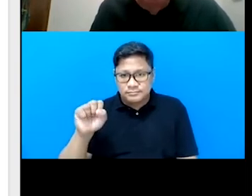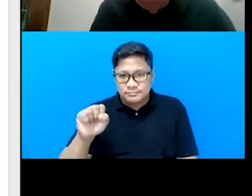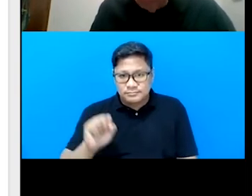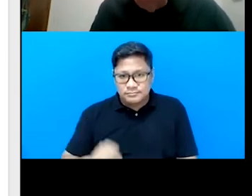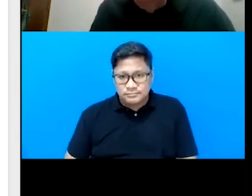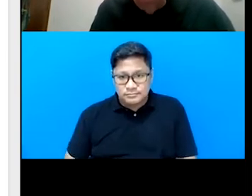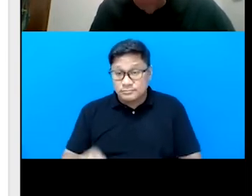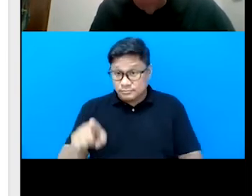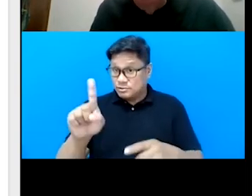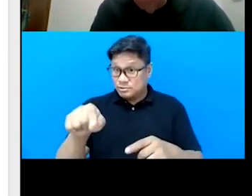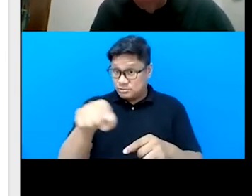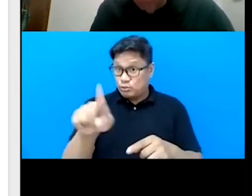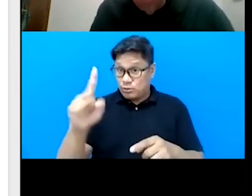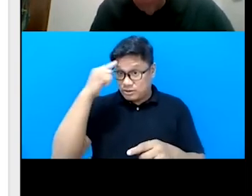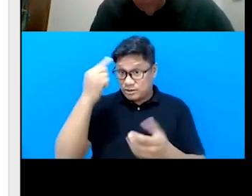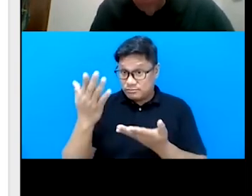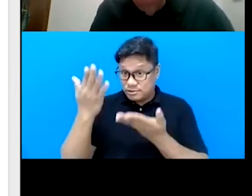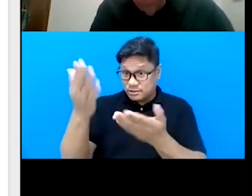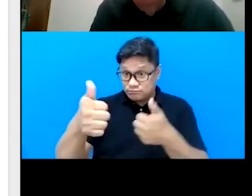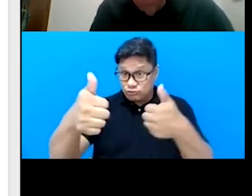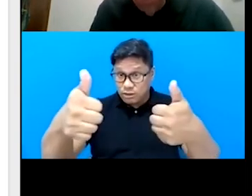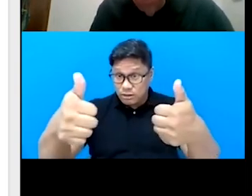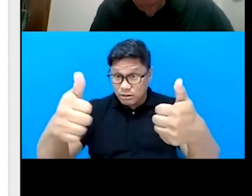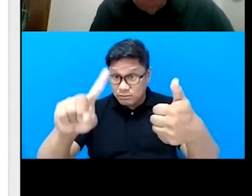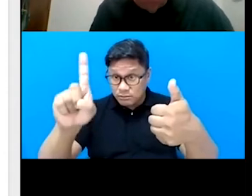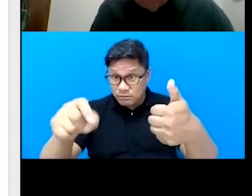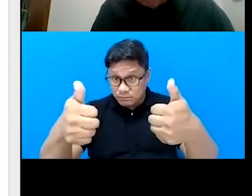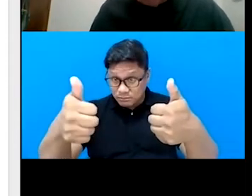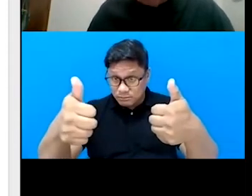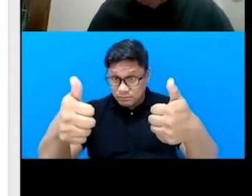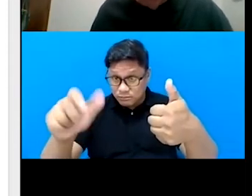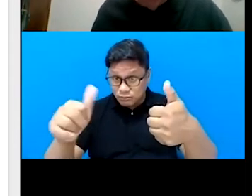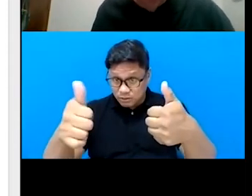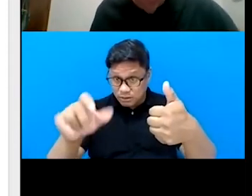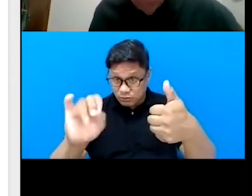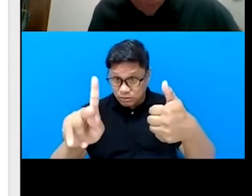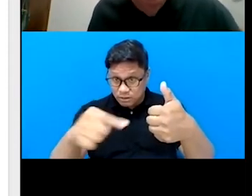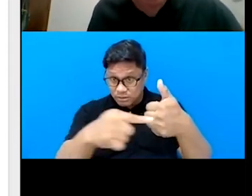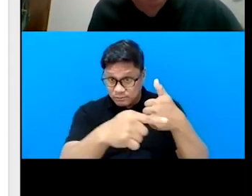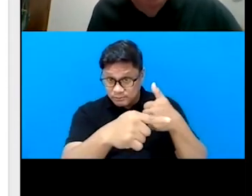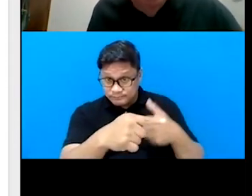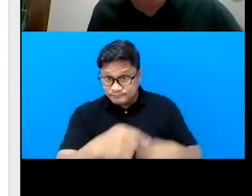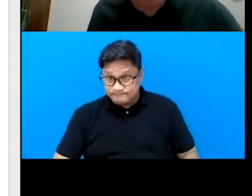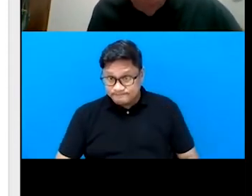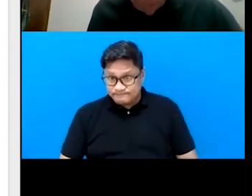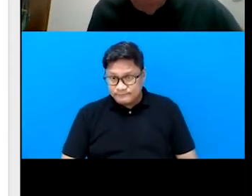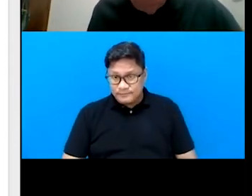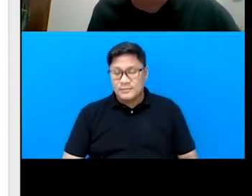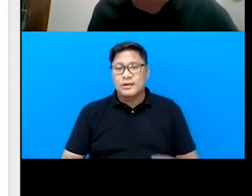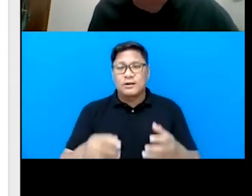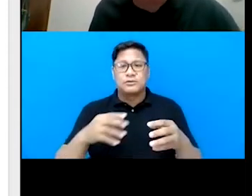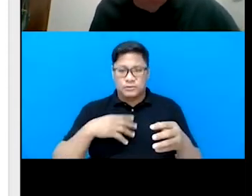What do you think? Okay. Like this, sir? Yeah. Okay. All right. Let's go down.